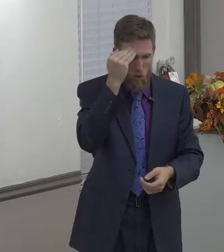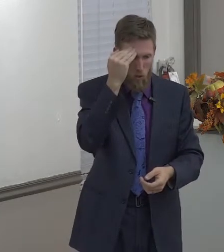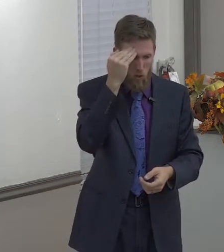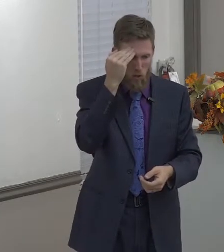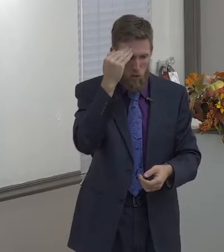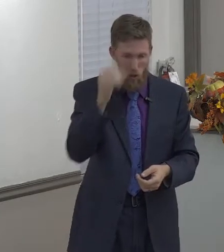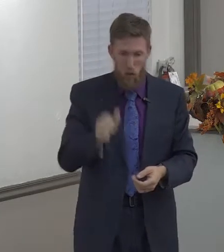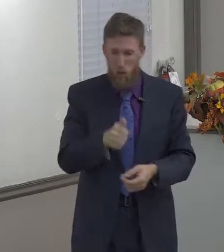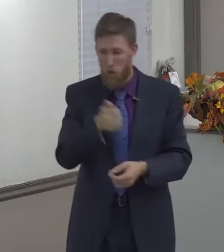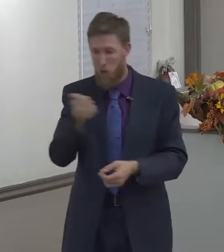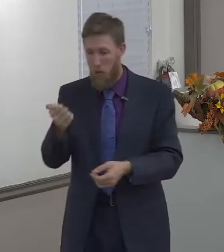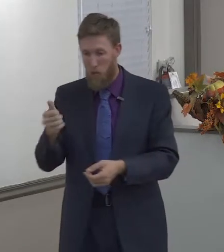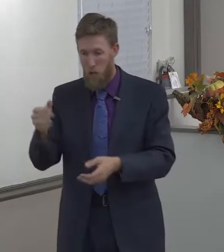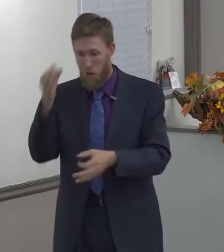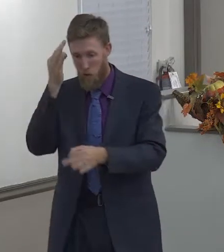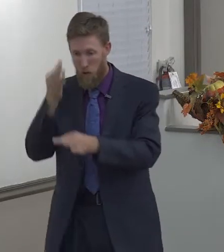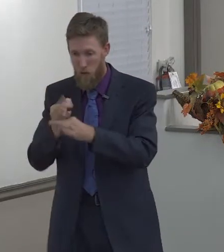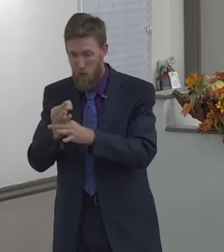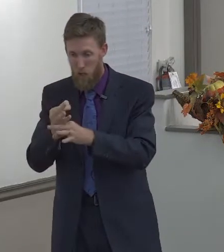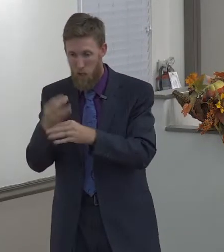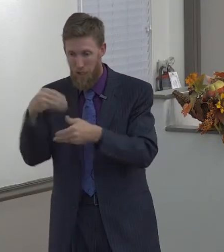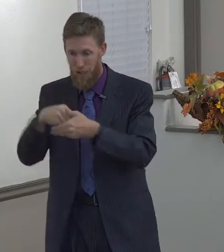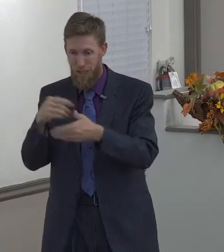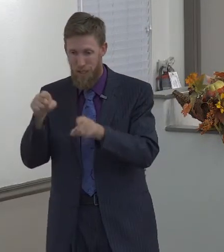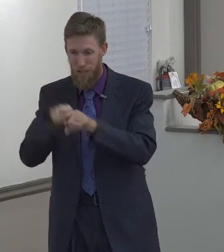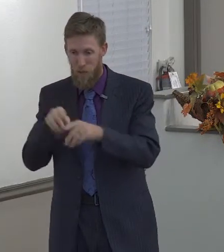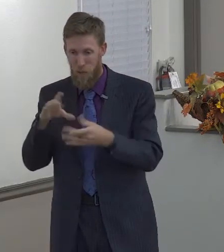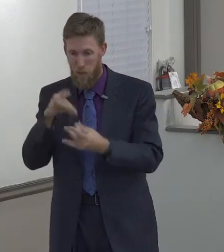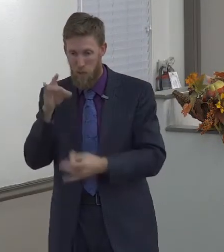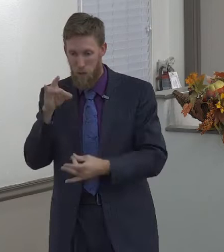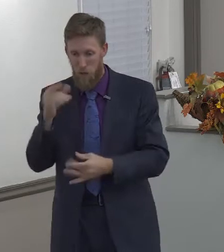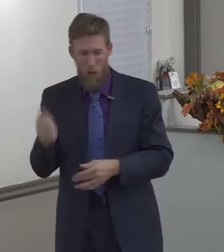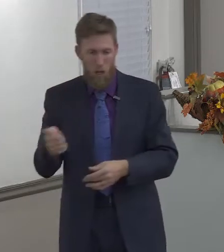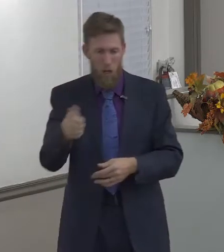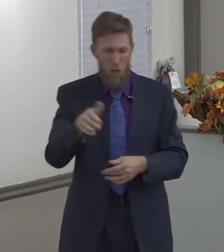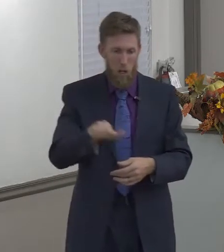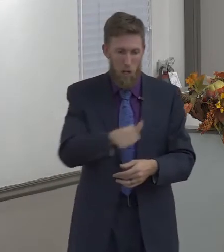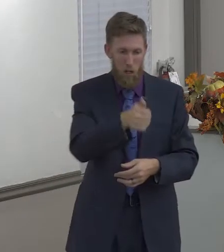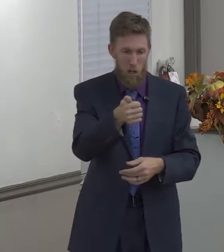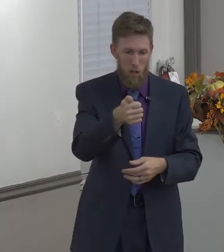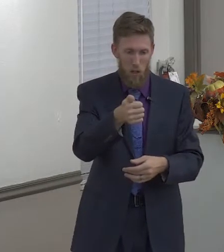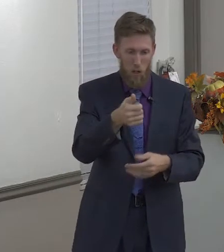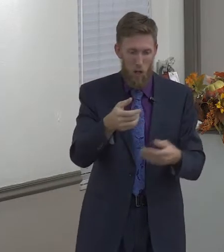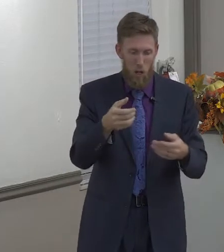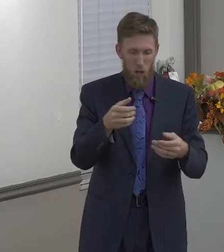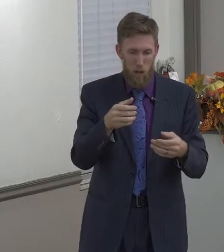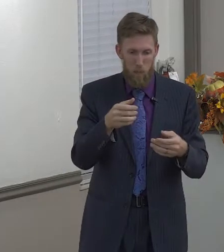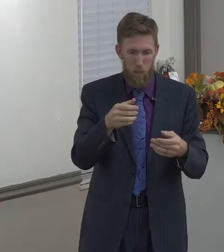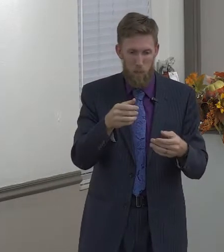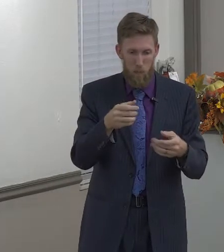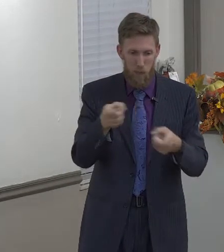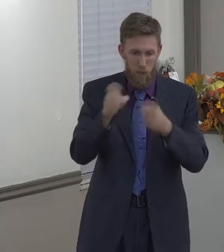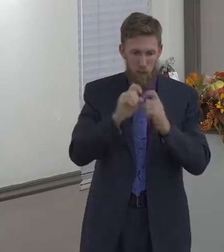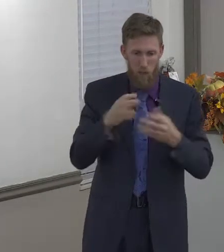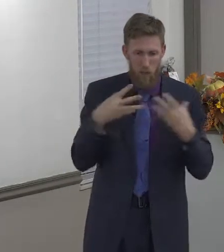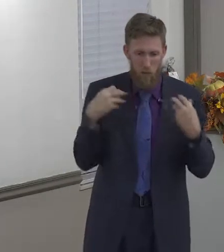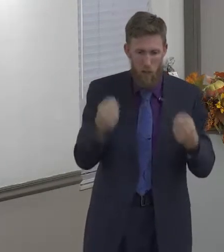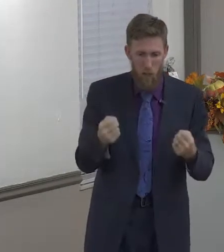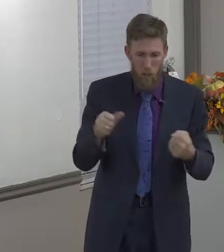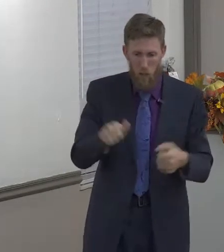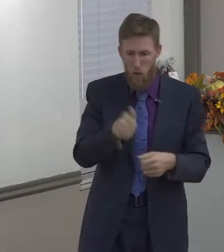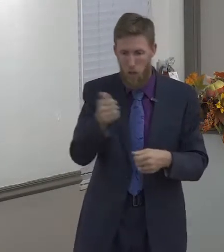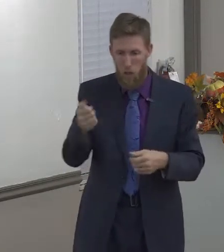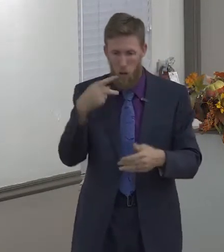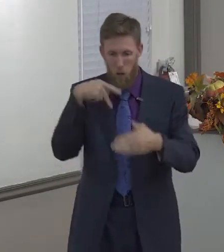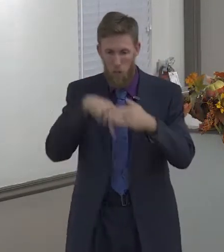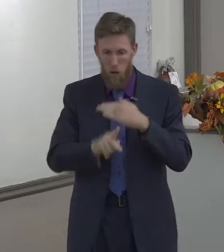of miracles, to another prophecy, to another discerning of spirits, to another diverse kinds of tongues, to another the interpretation of